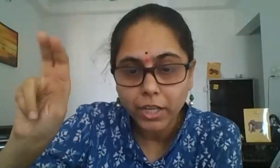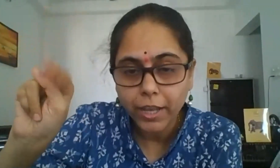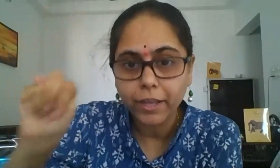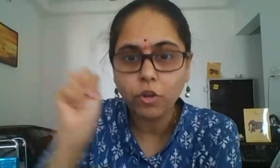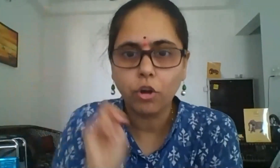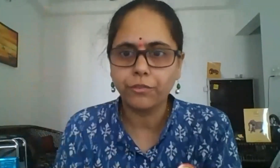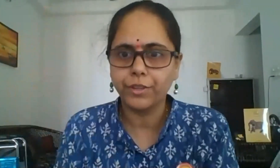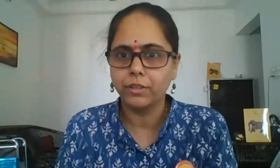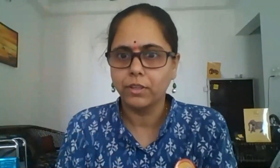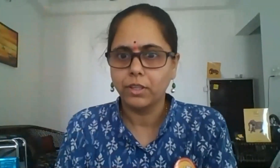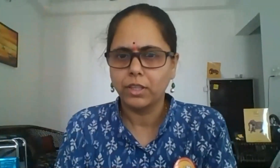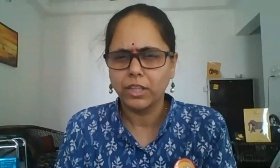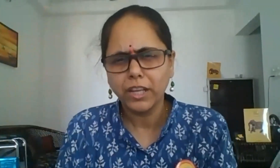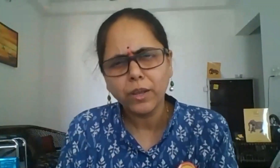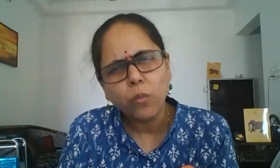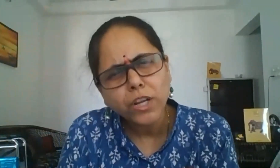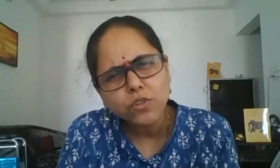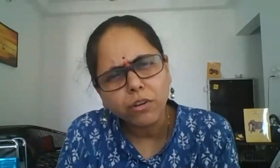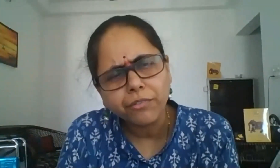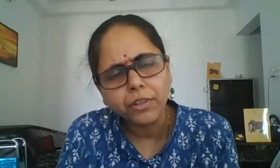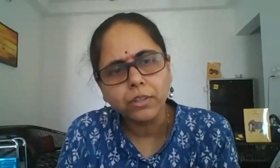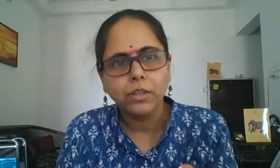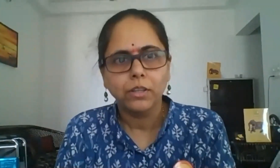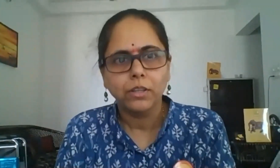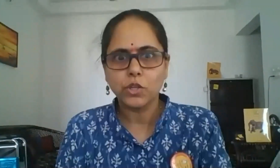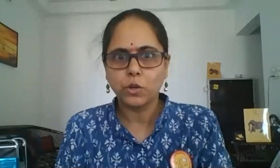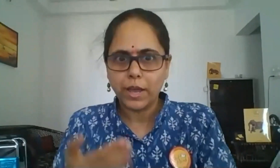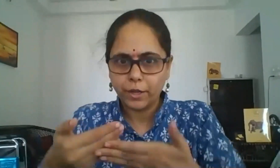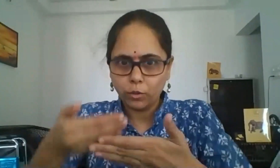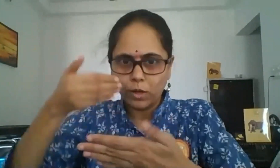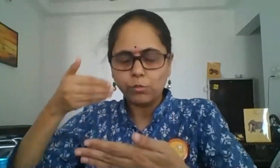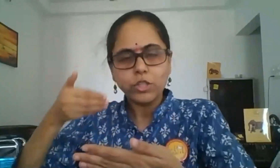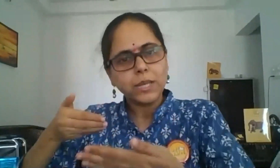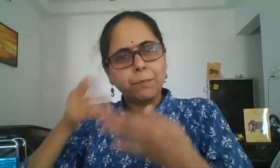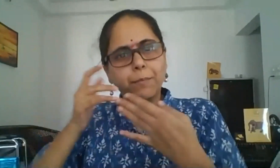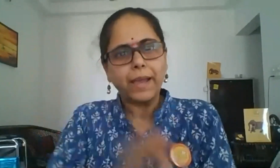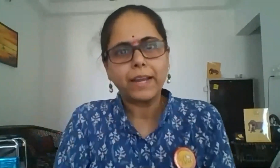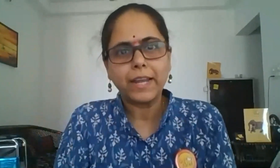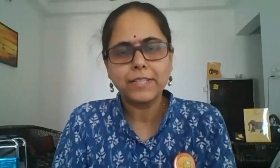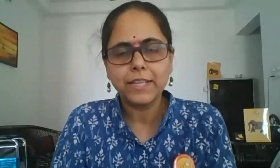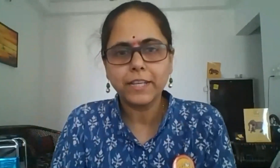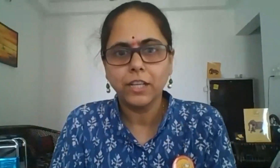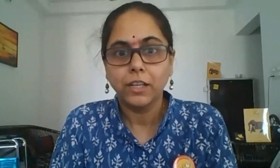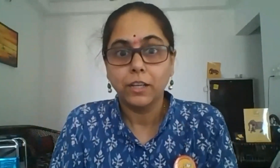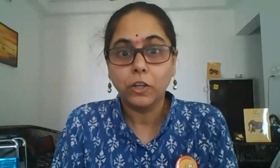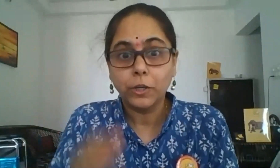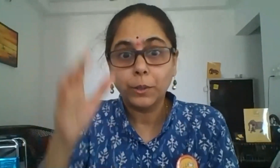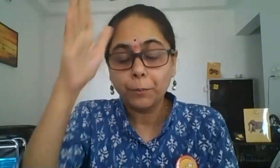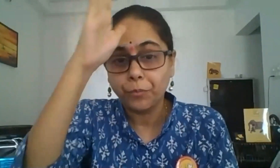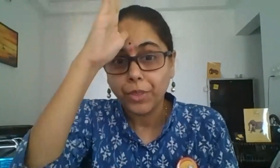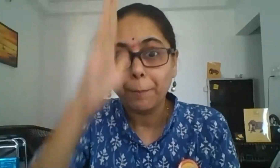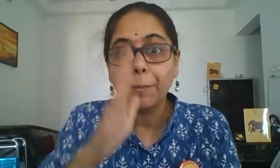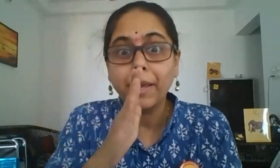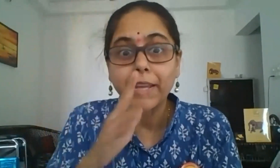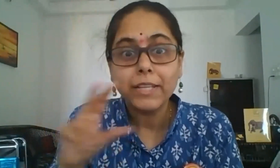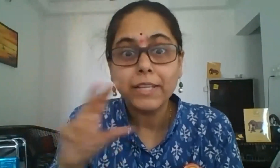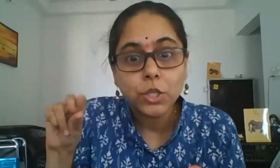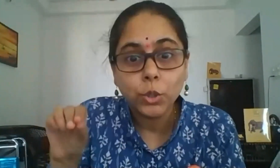ORPHAN, orphan. They're like, what is orphan? So I took one more step back and I said, uh, parents,